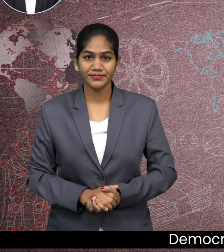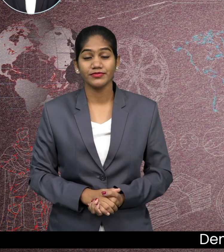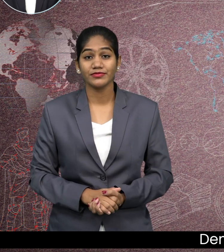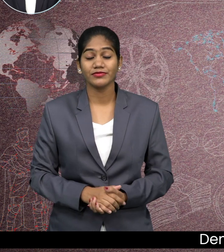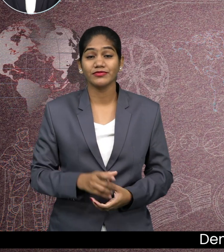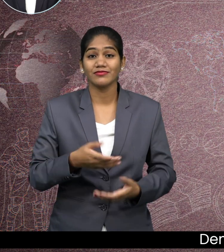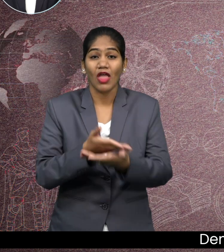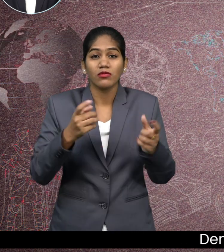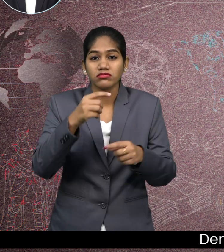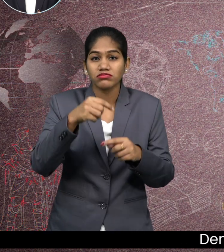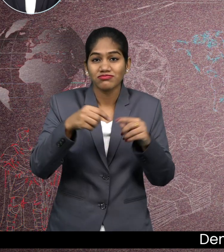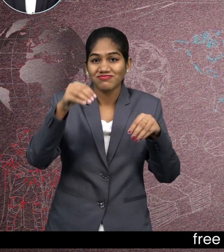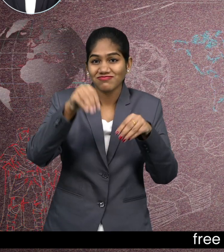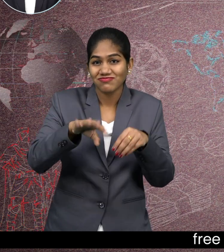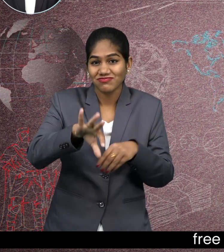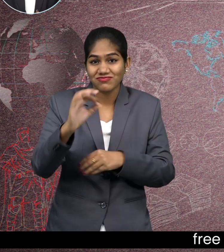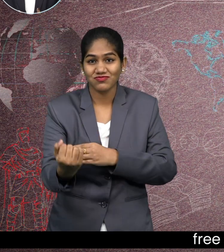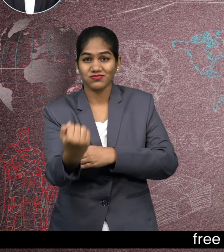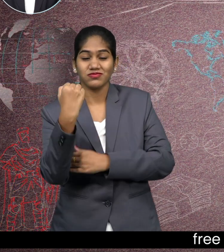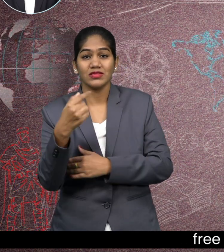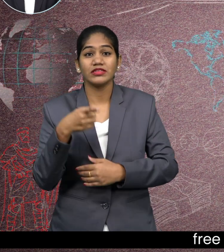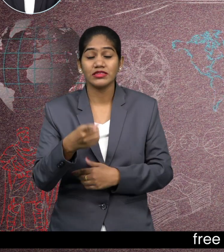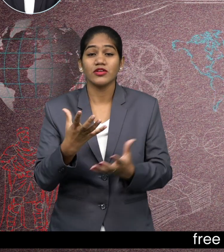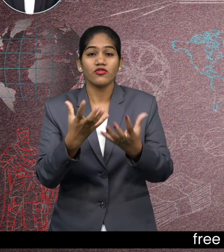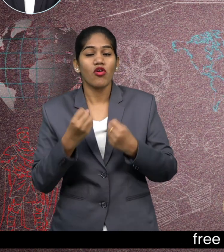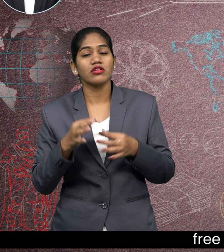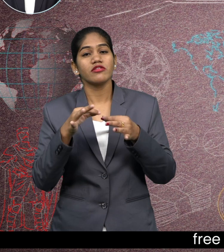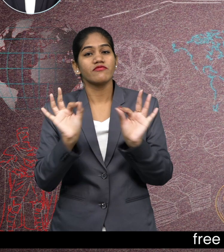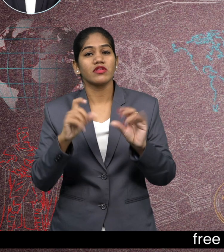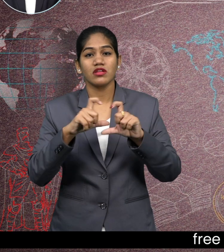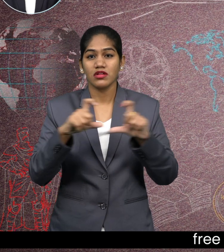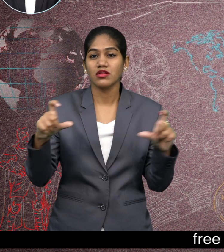democracy requires free and fair elections.